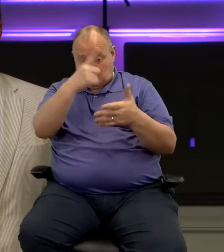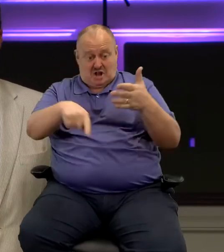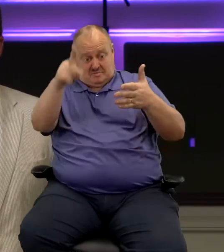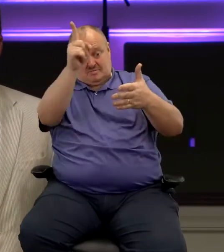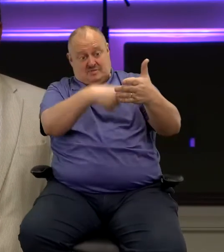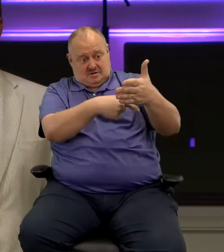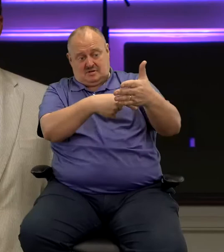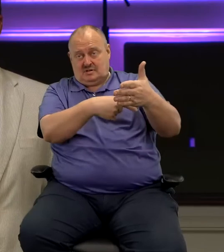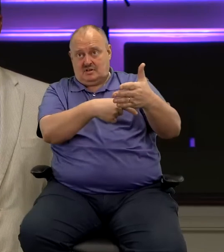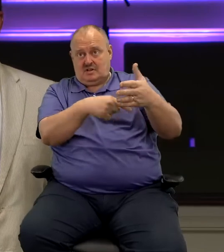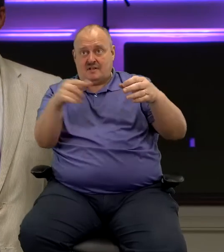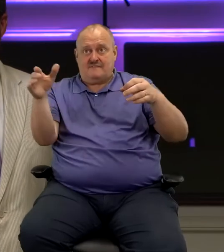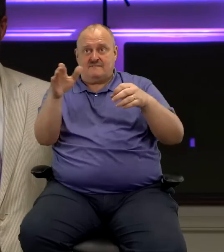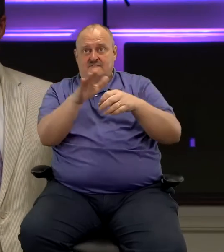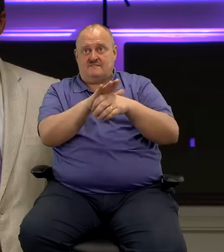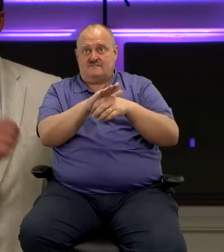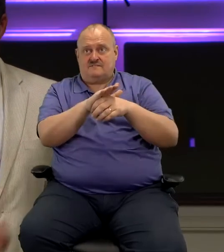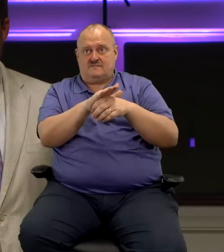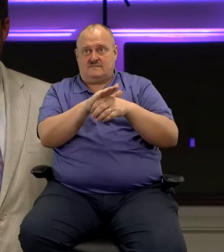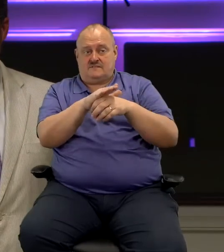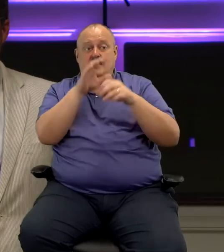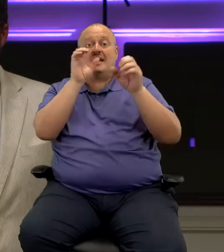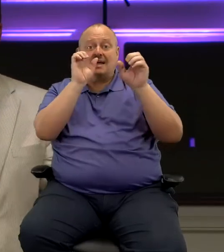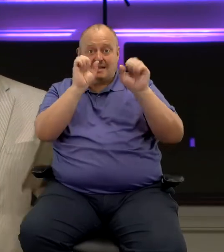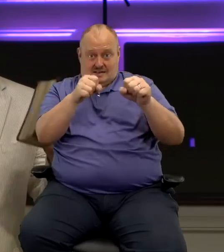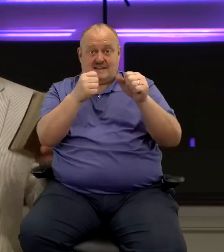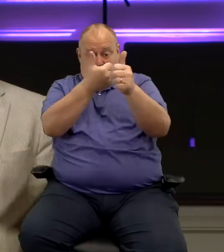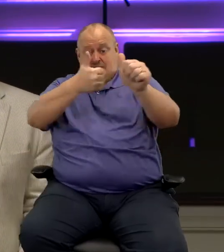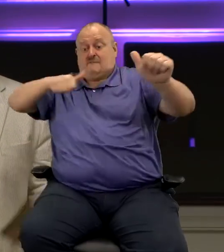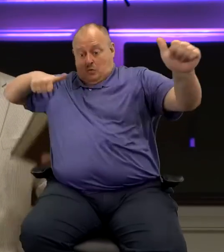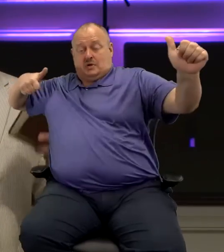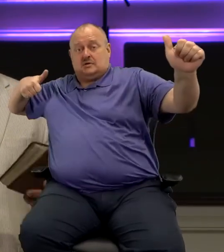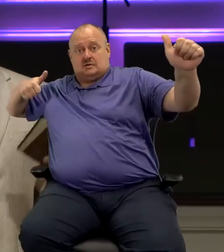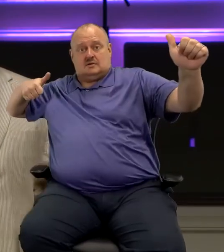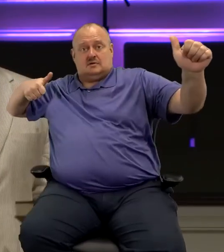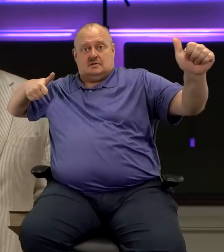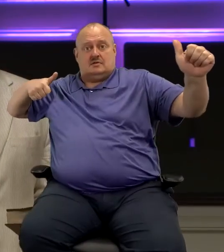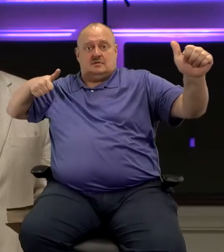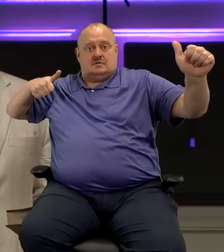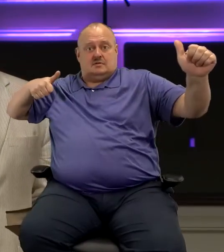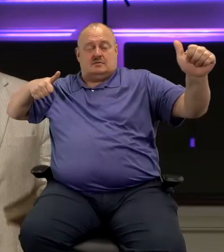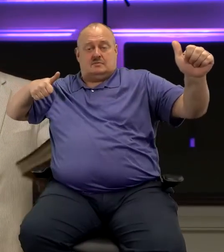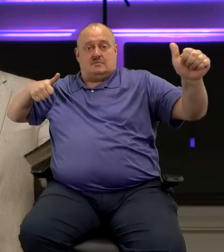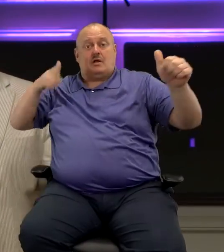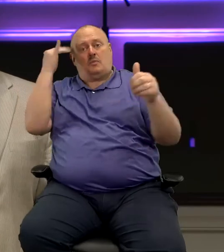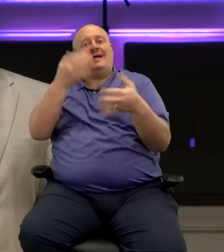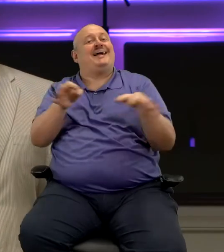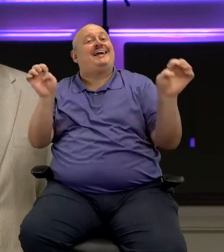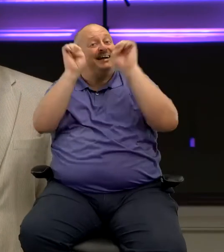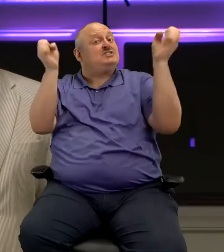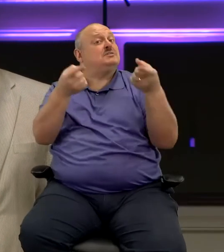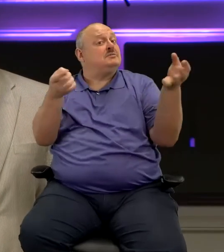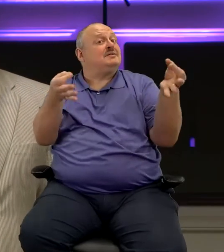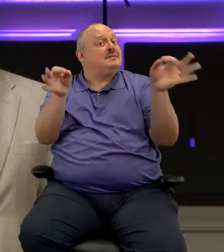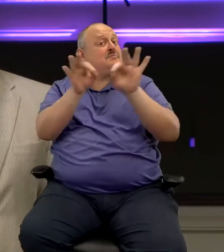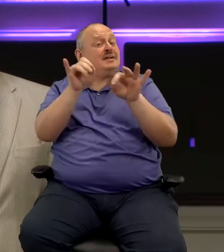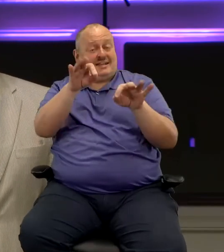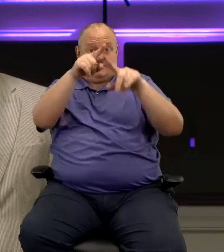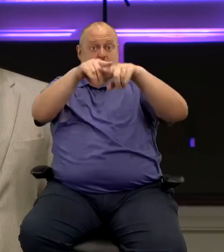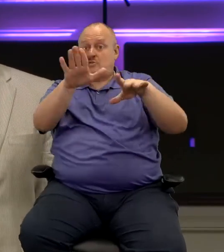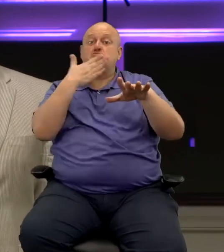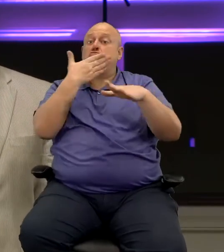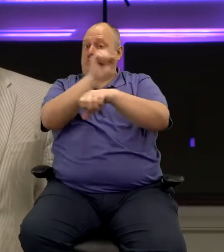is completely unavoidable in your life. And that's why Easter is so important. If it were up to your good deeds,